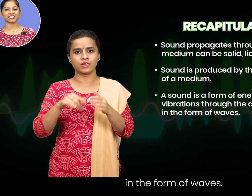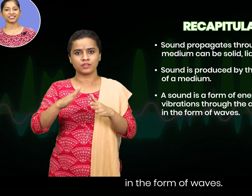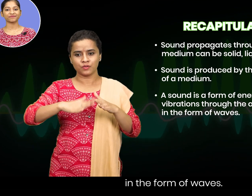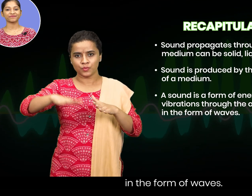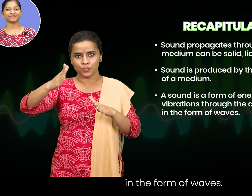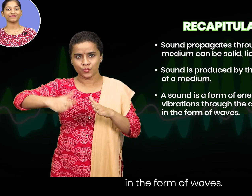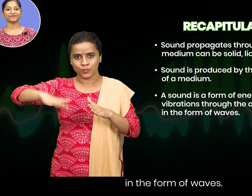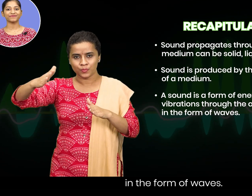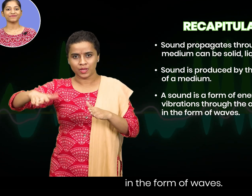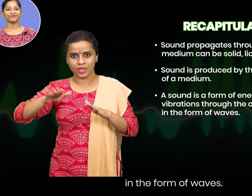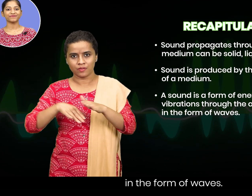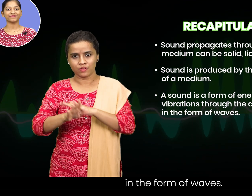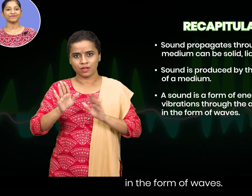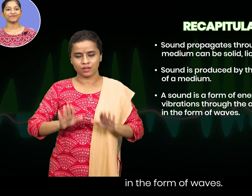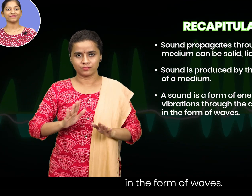waves.